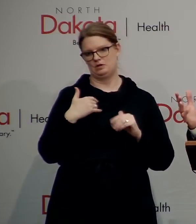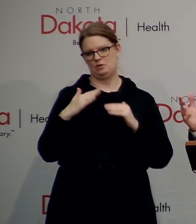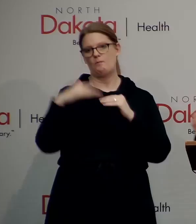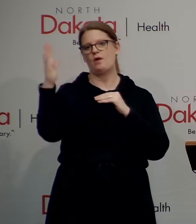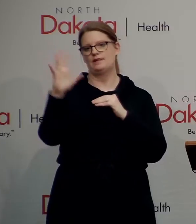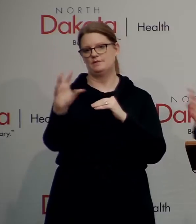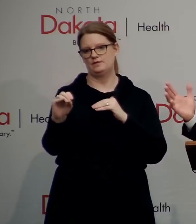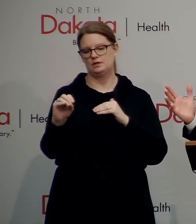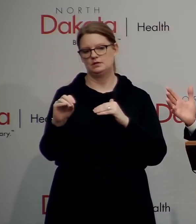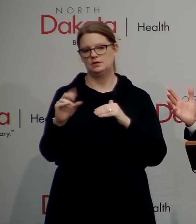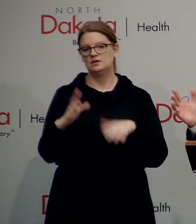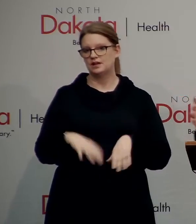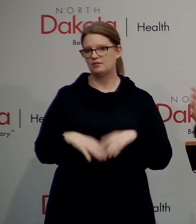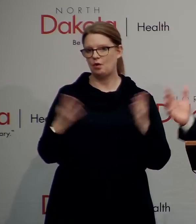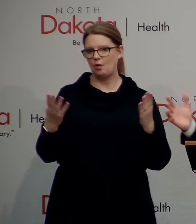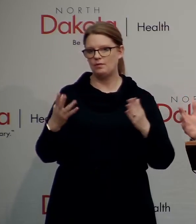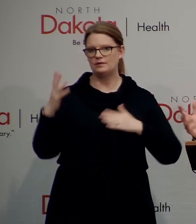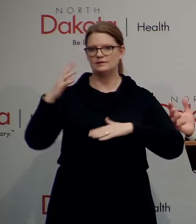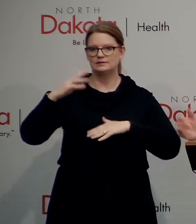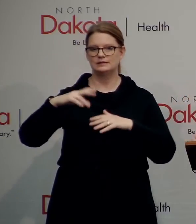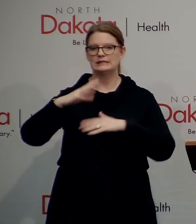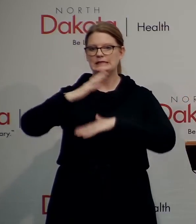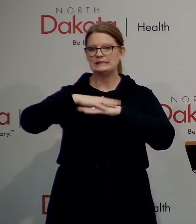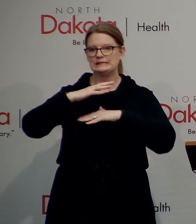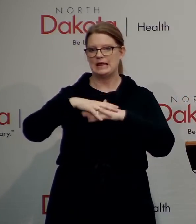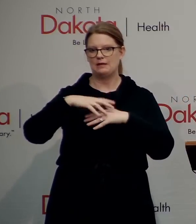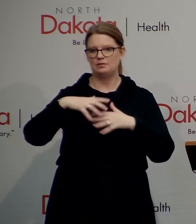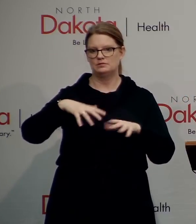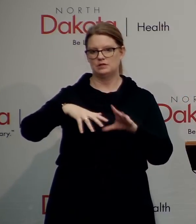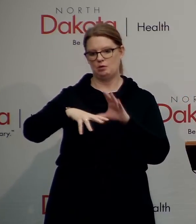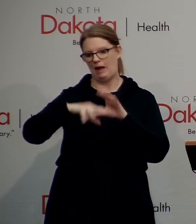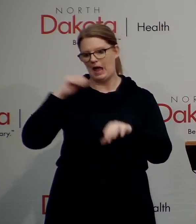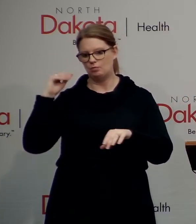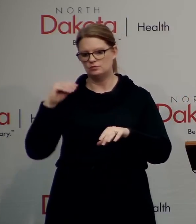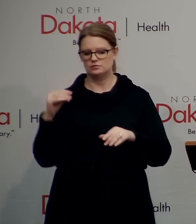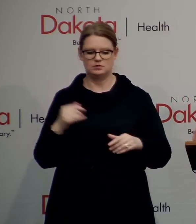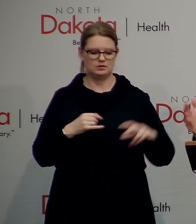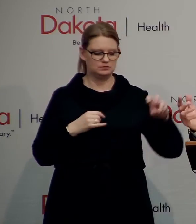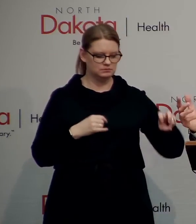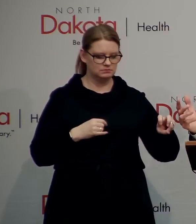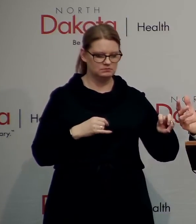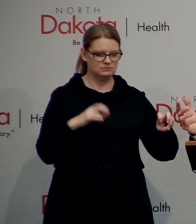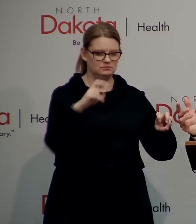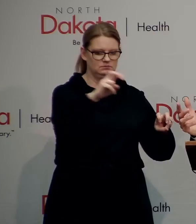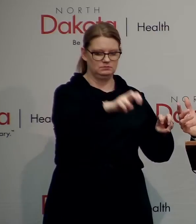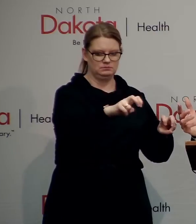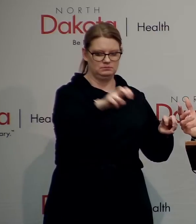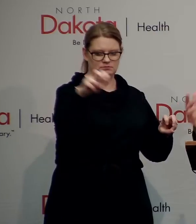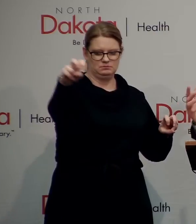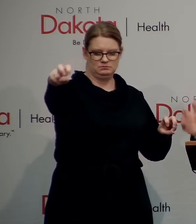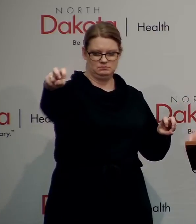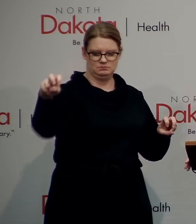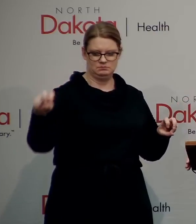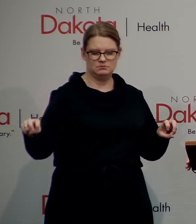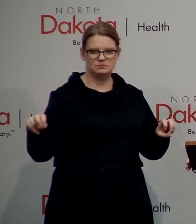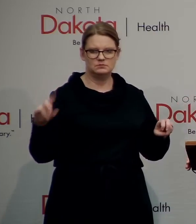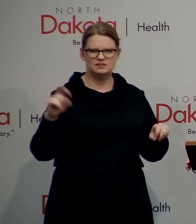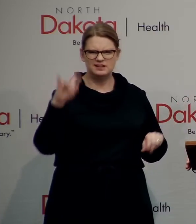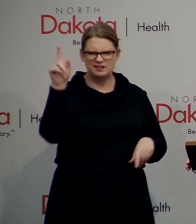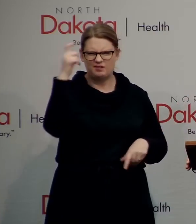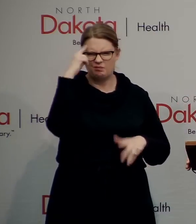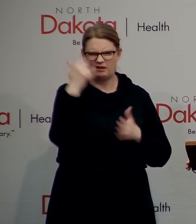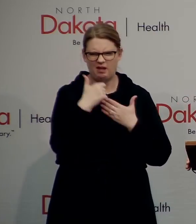you can stay open, but you got to take tables out so no tables are within 6 feet. But we don't need the government to come up with that idea. If we're asking for